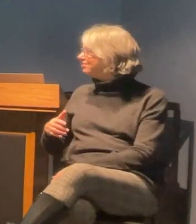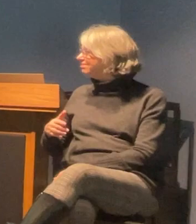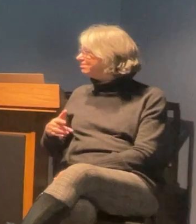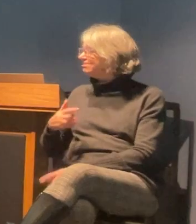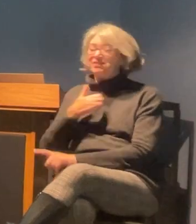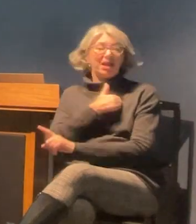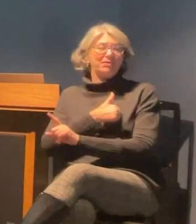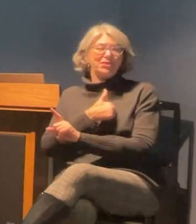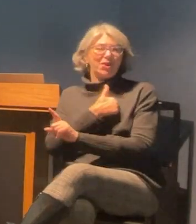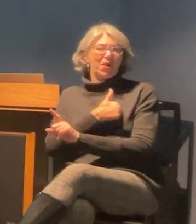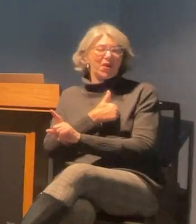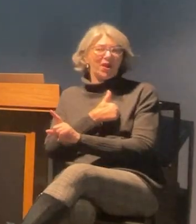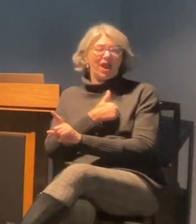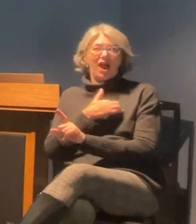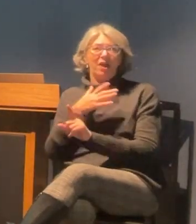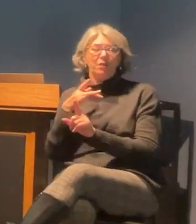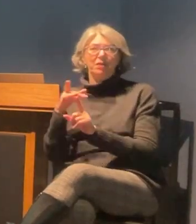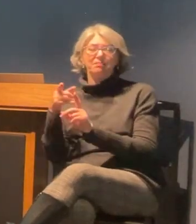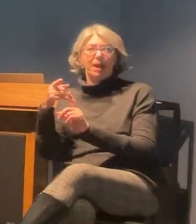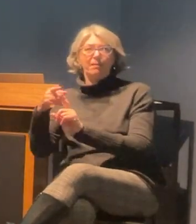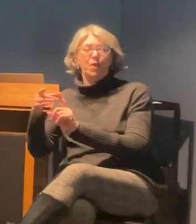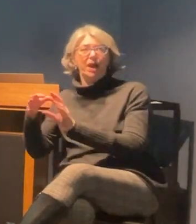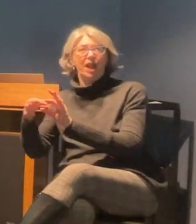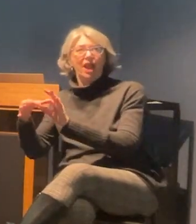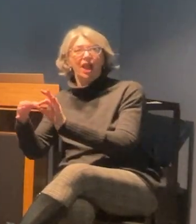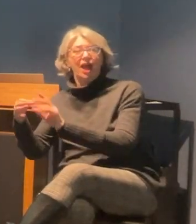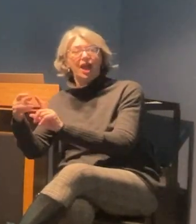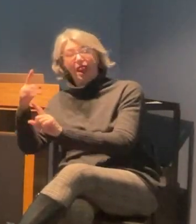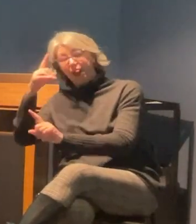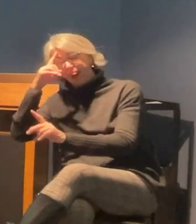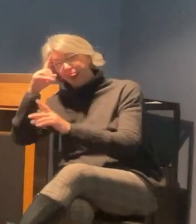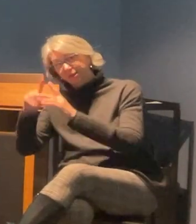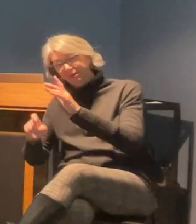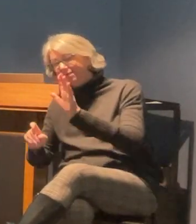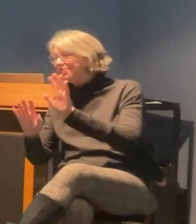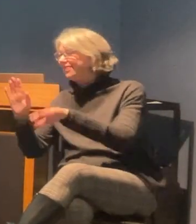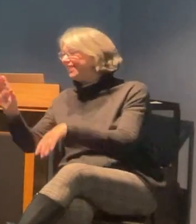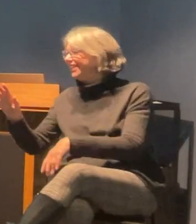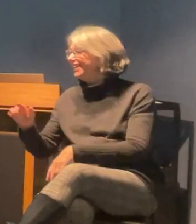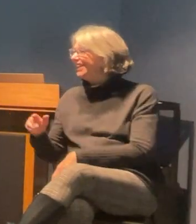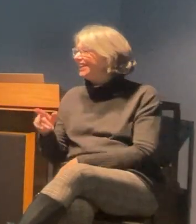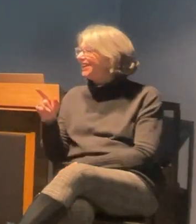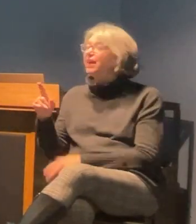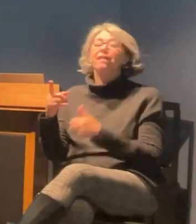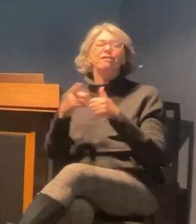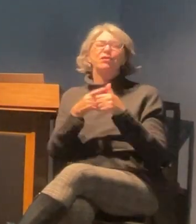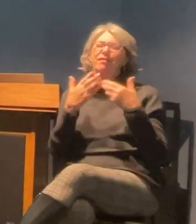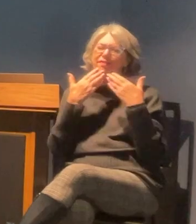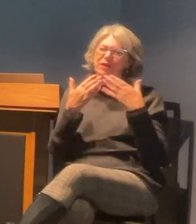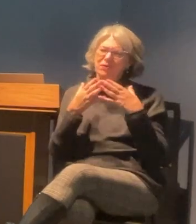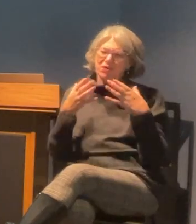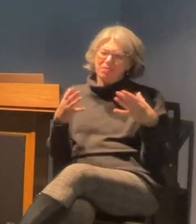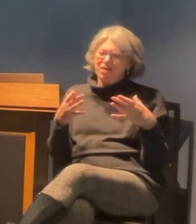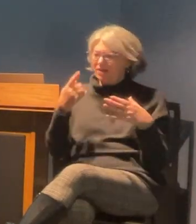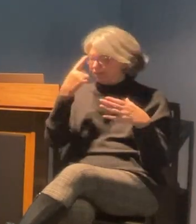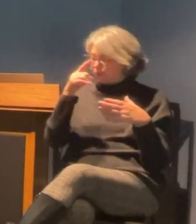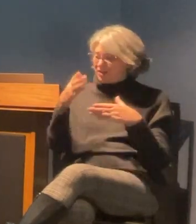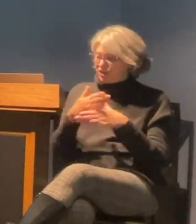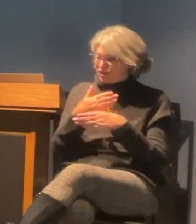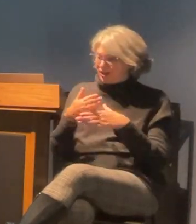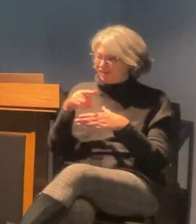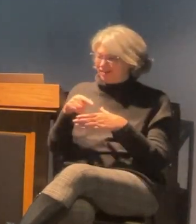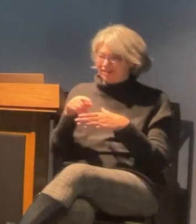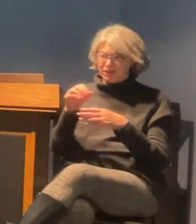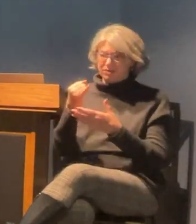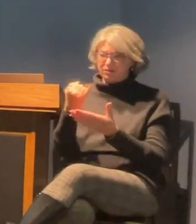I'm sorry, I was going somewhere, but I That's okay. This is, well, first of all, thank you so much for sharing